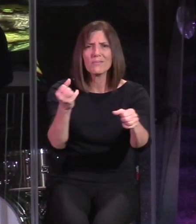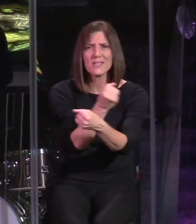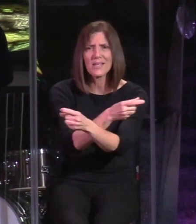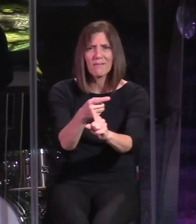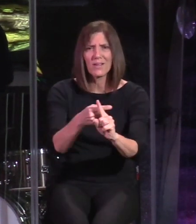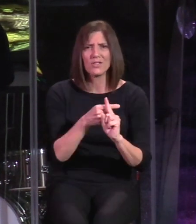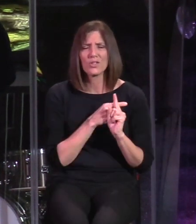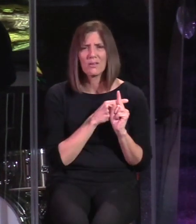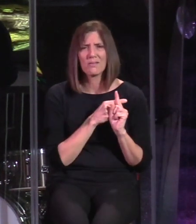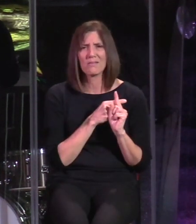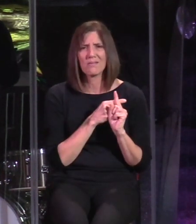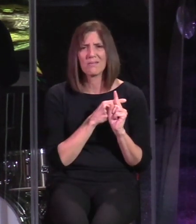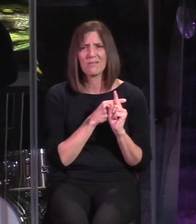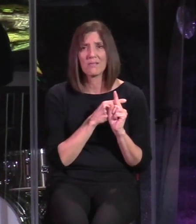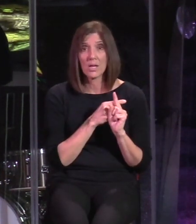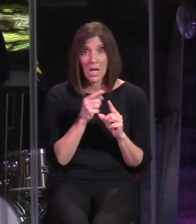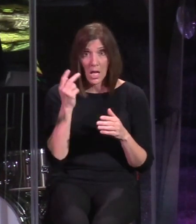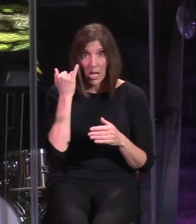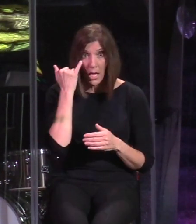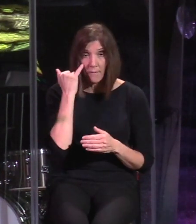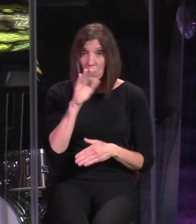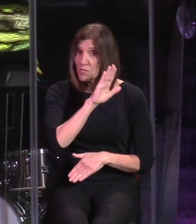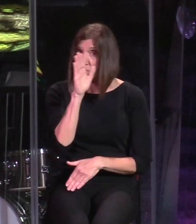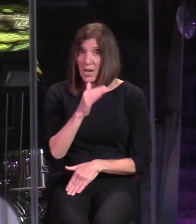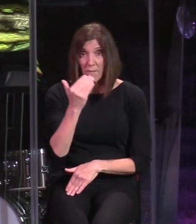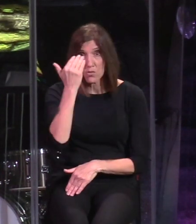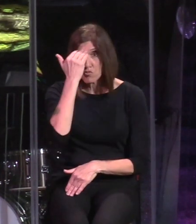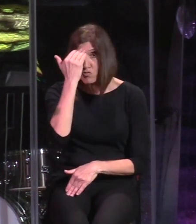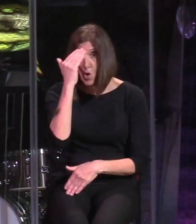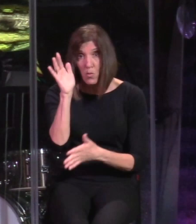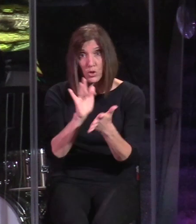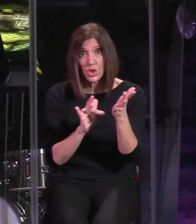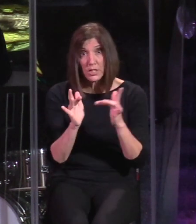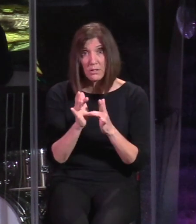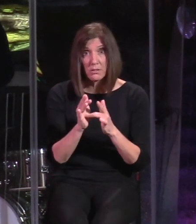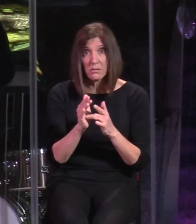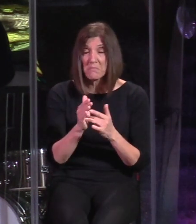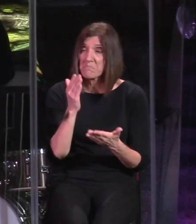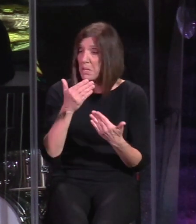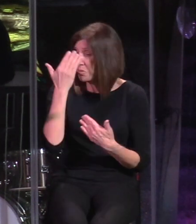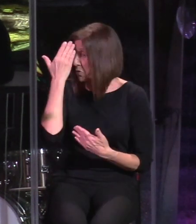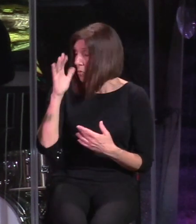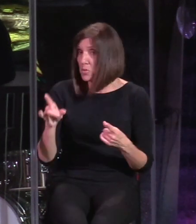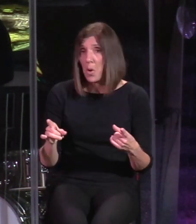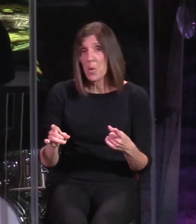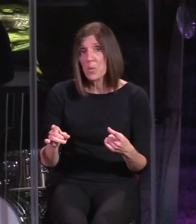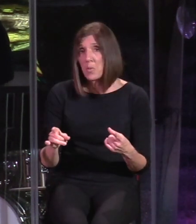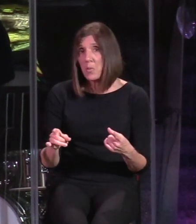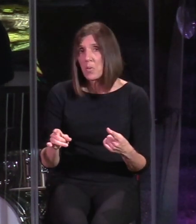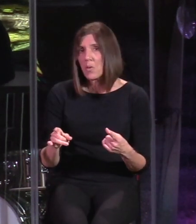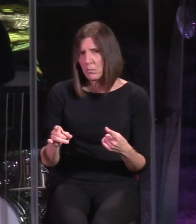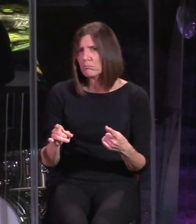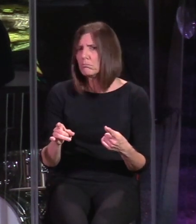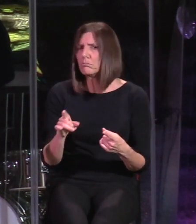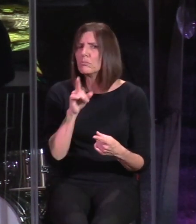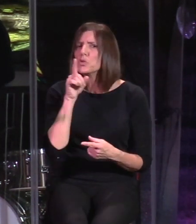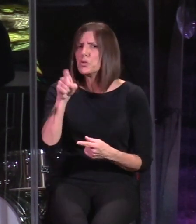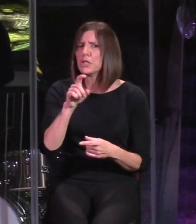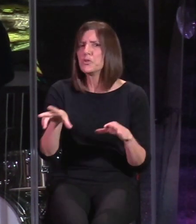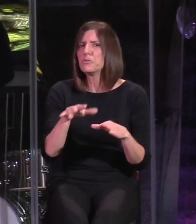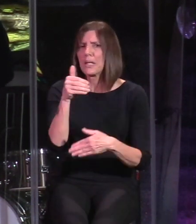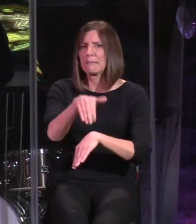to this message tonight and you have never acknowledged your need for redemption, then I want to challenge you to do so